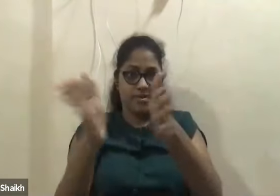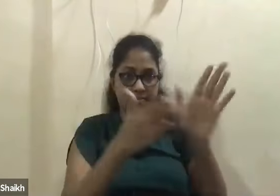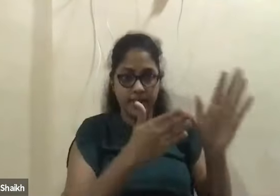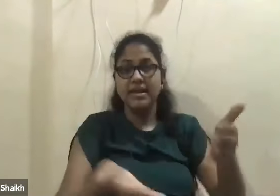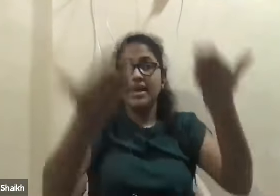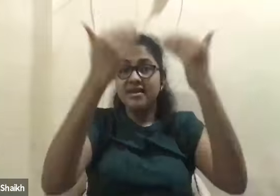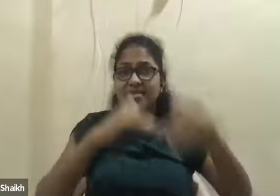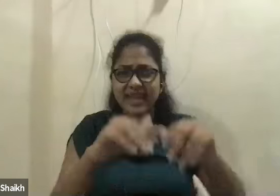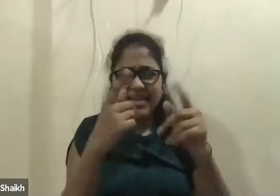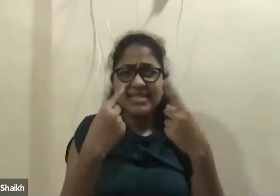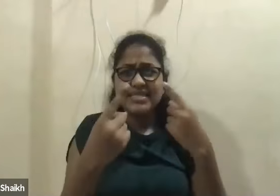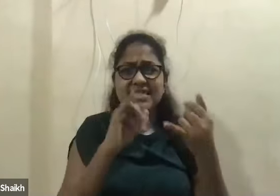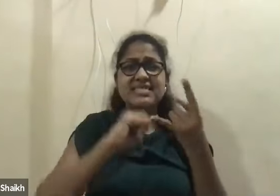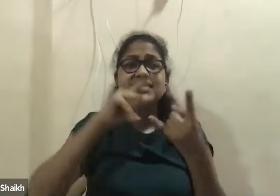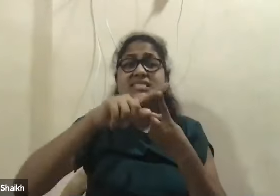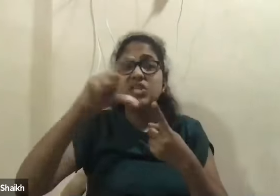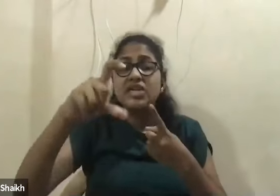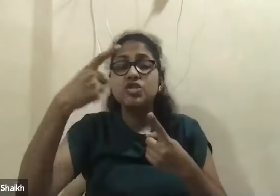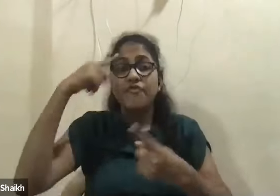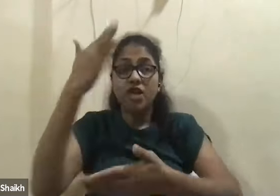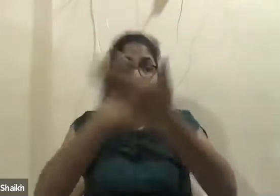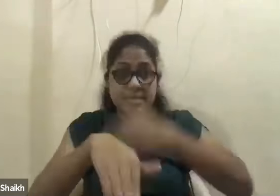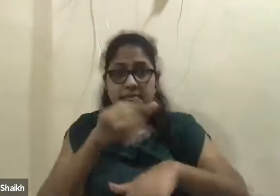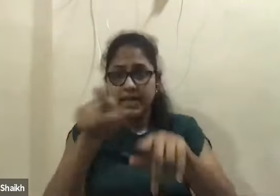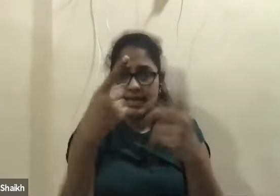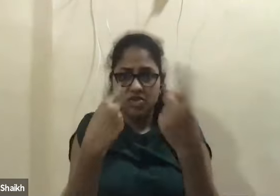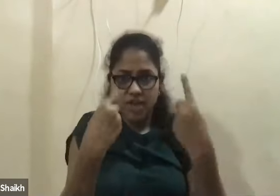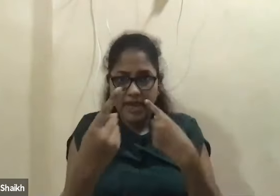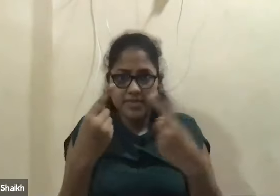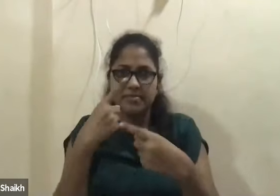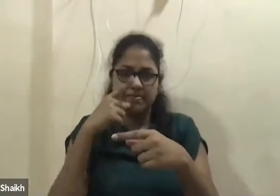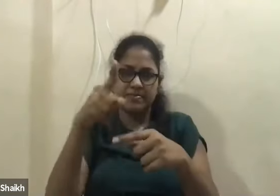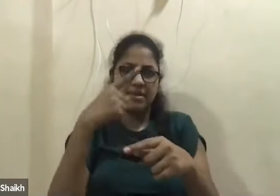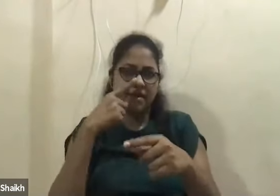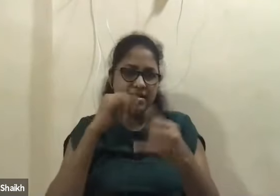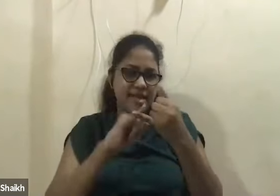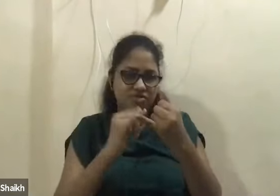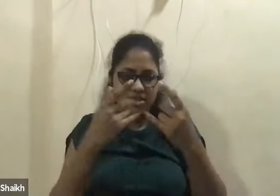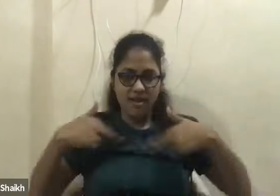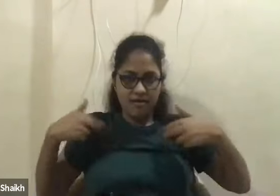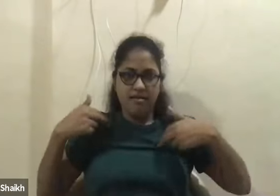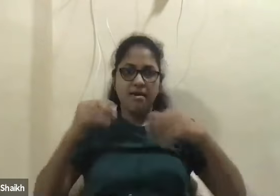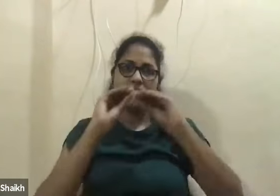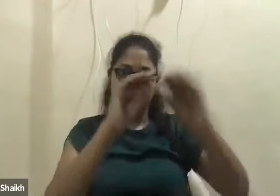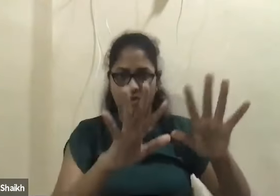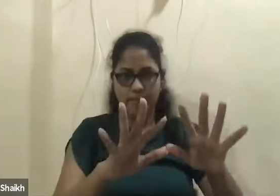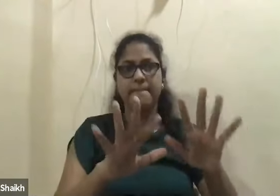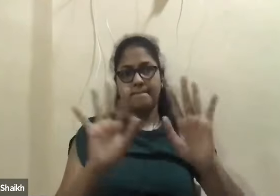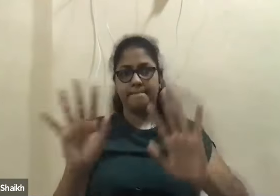and which section mentions? I'll tell you. Saudamini has a question. I'll tell you. Meanwhile, any other parent or